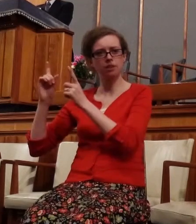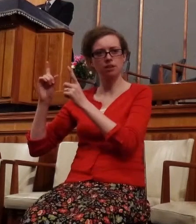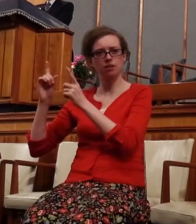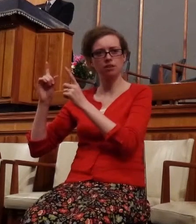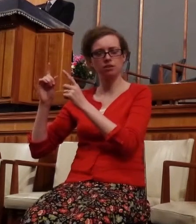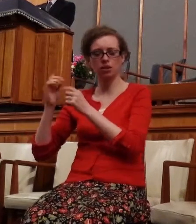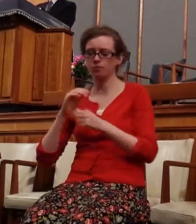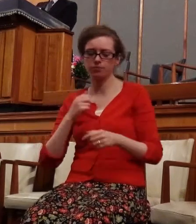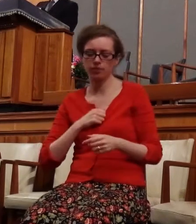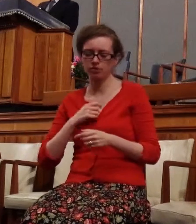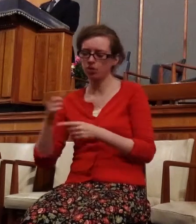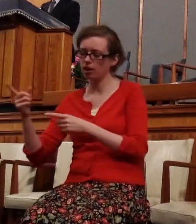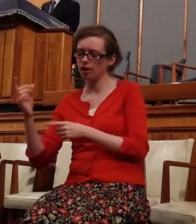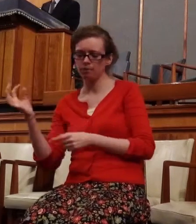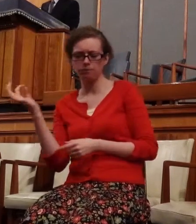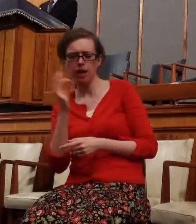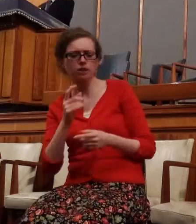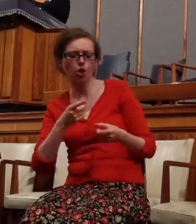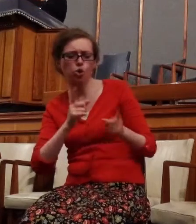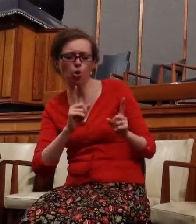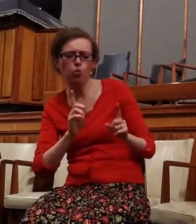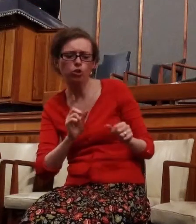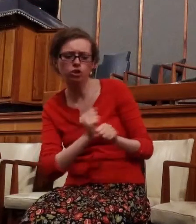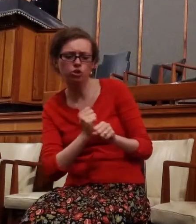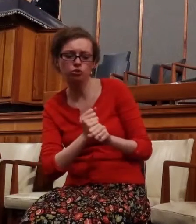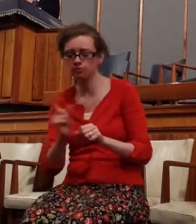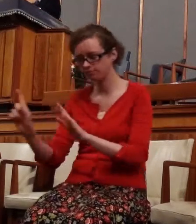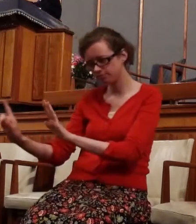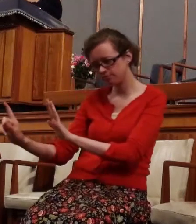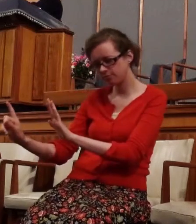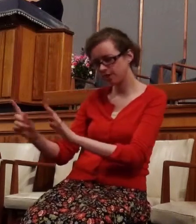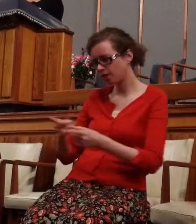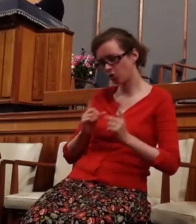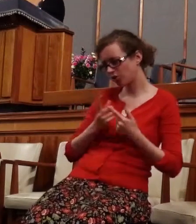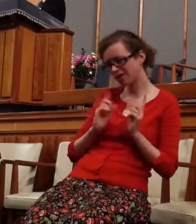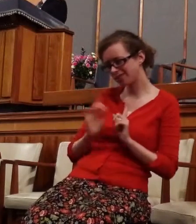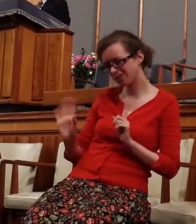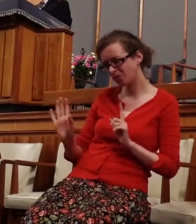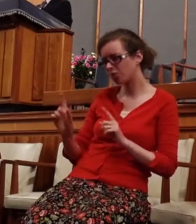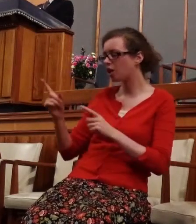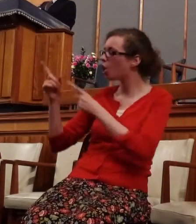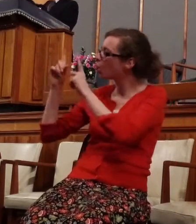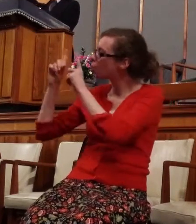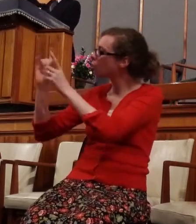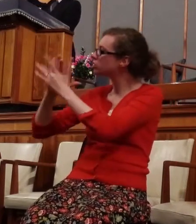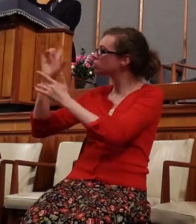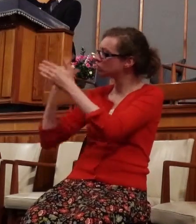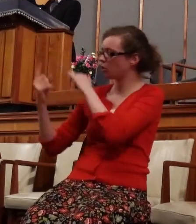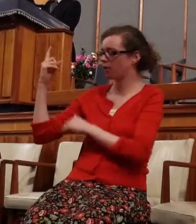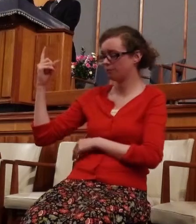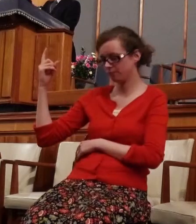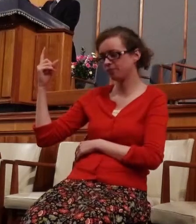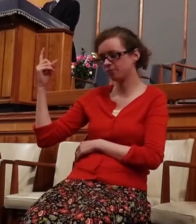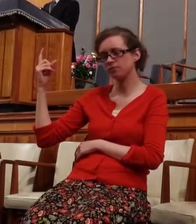says to him, no, there is no other Lord. There is only one Lord, the Lord Jesus Christ. The one who